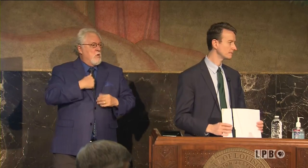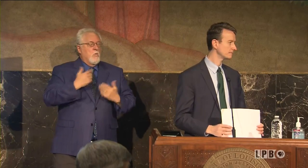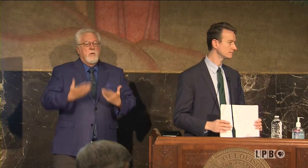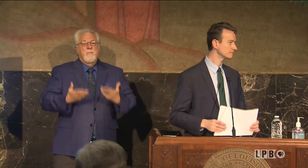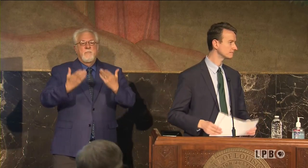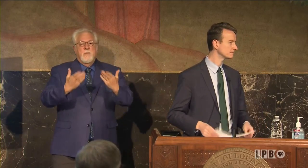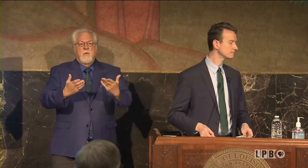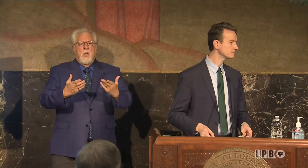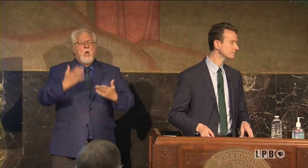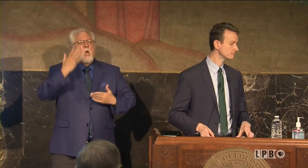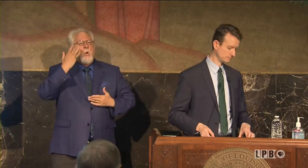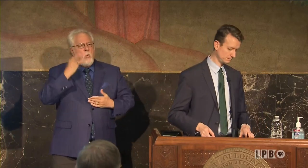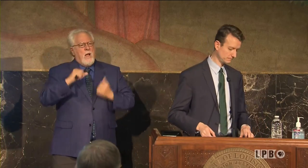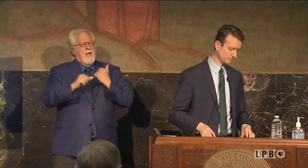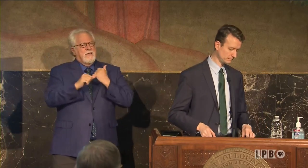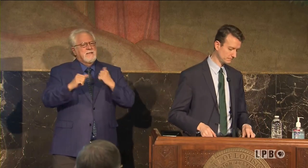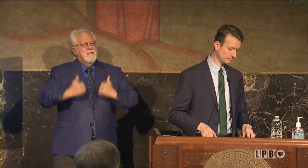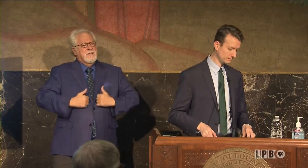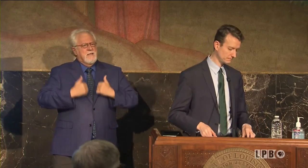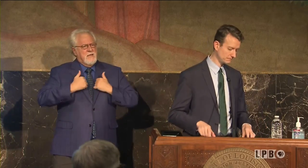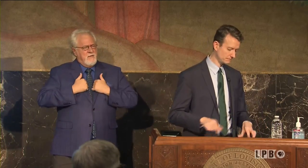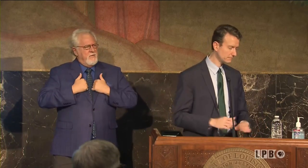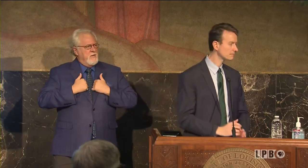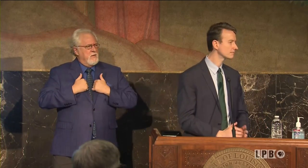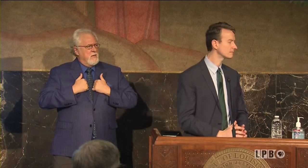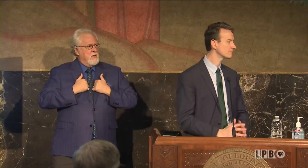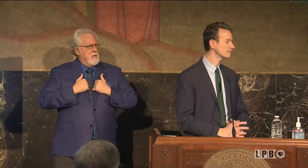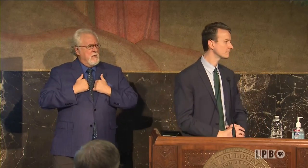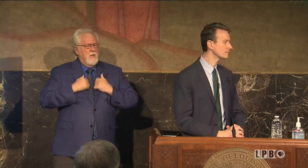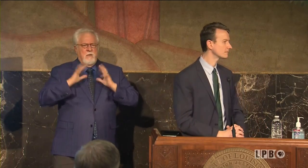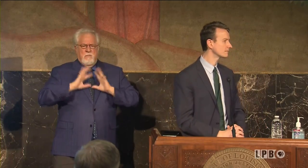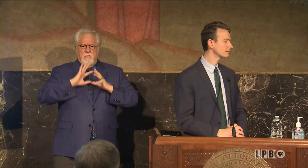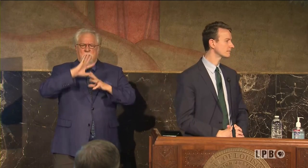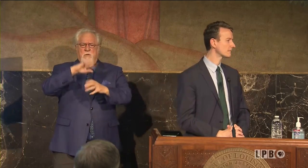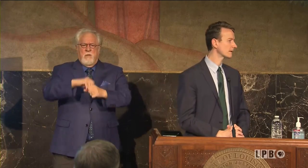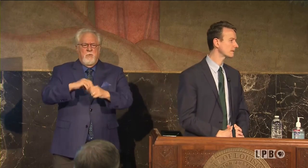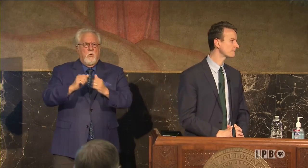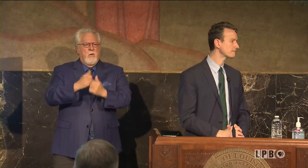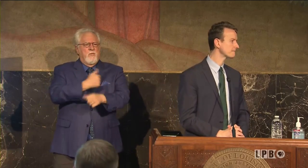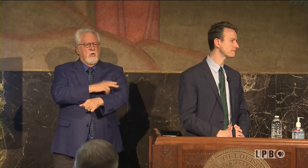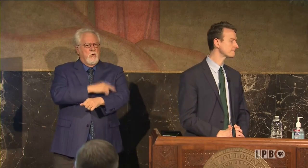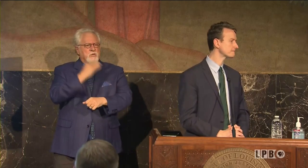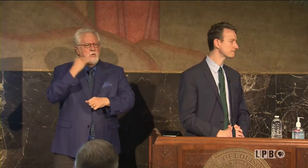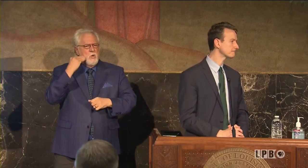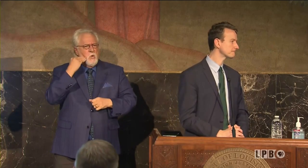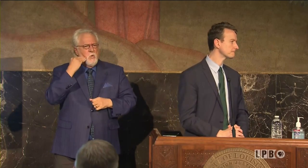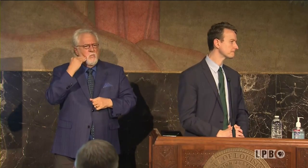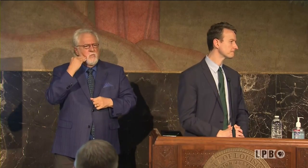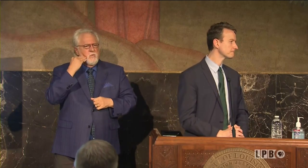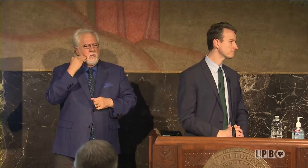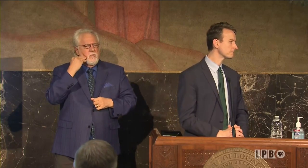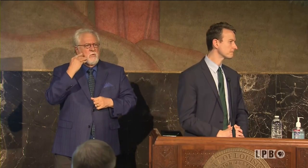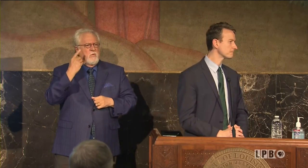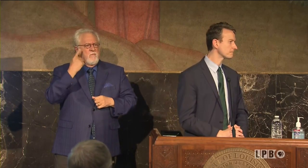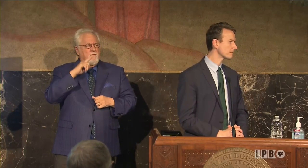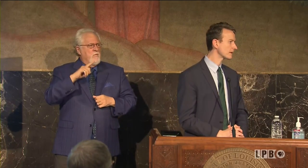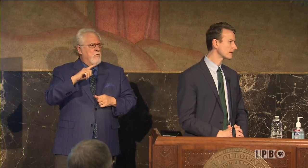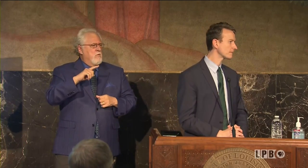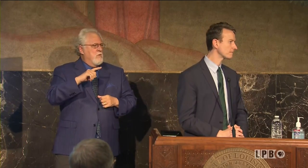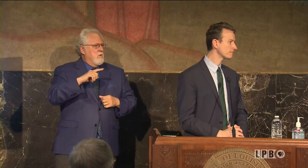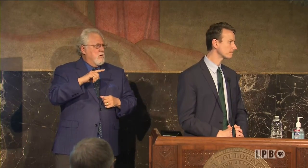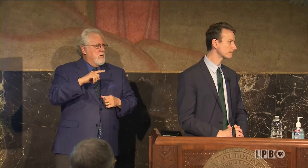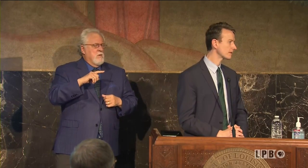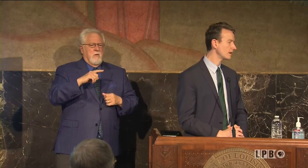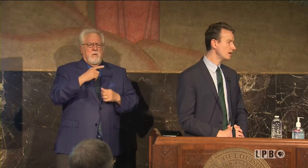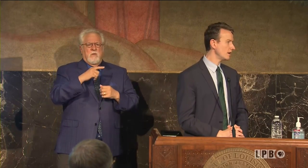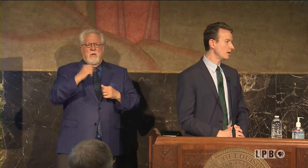question, why were the assisted living centers kind of lumped in with nursing homes as far as not having visitors and things